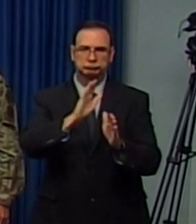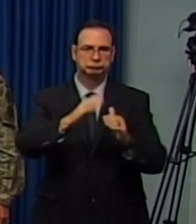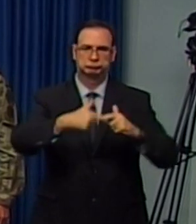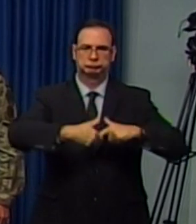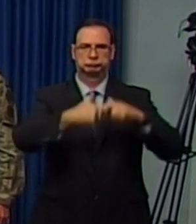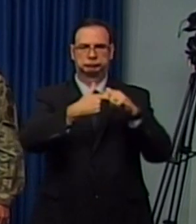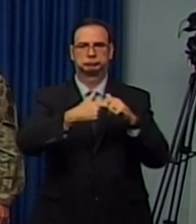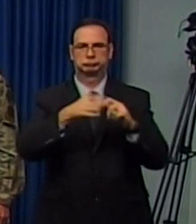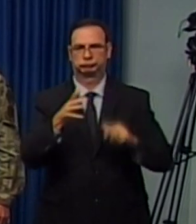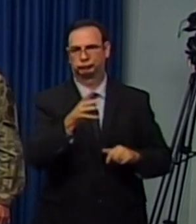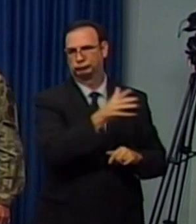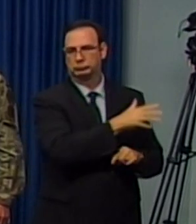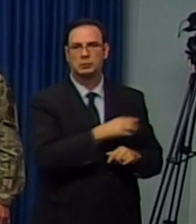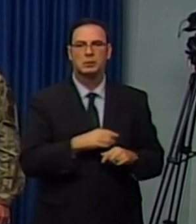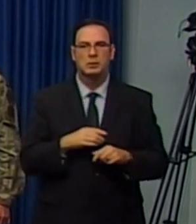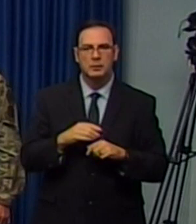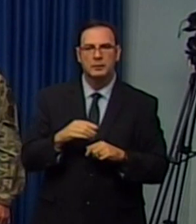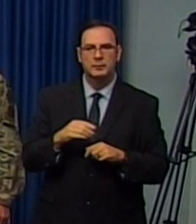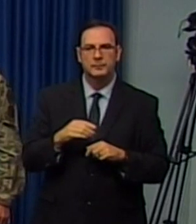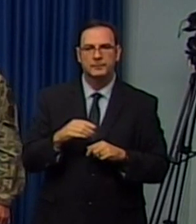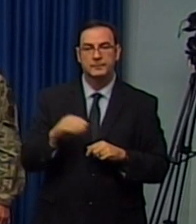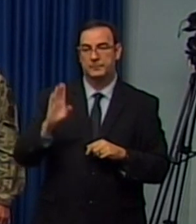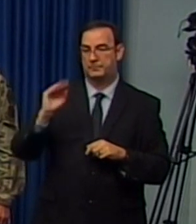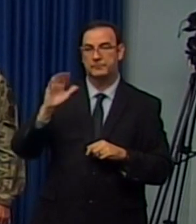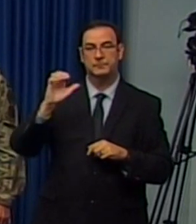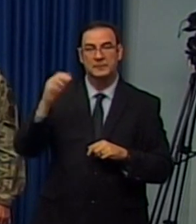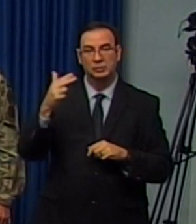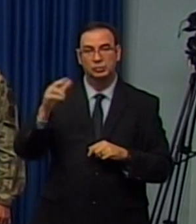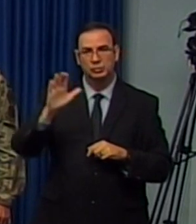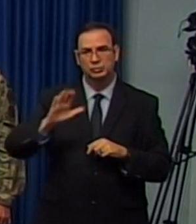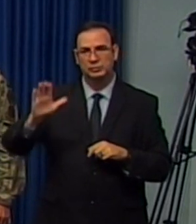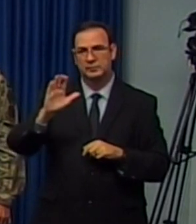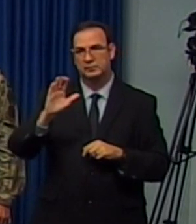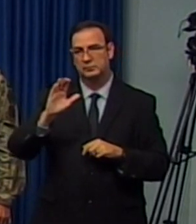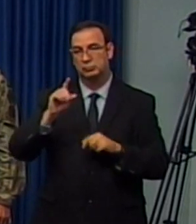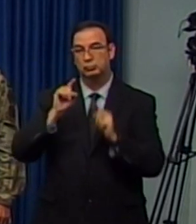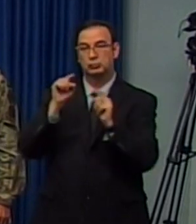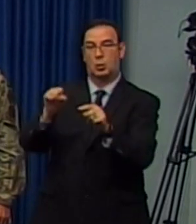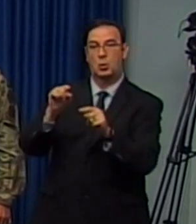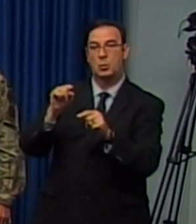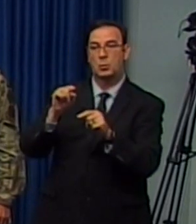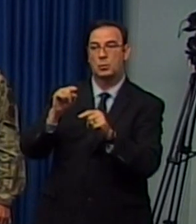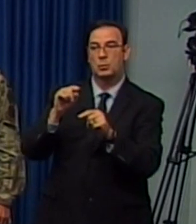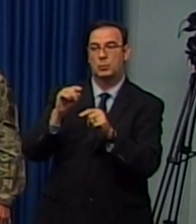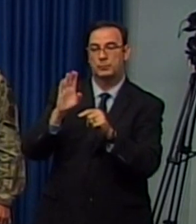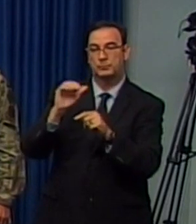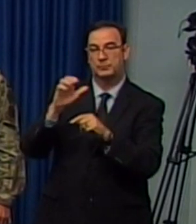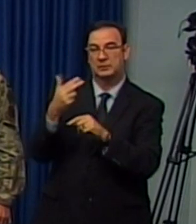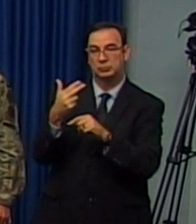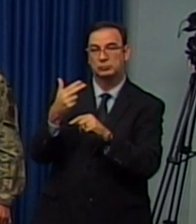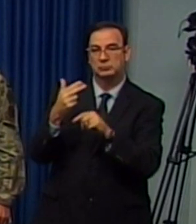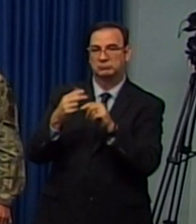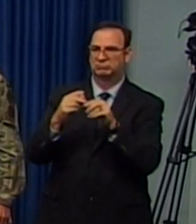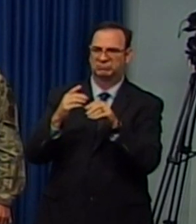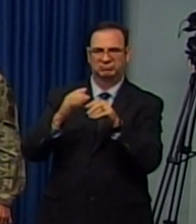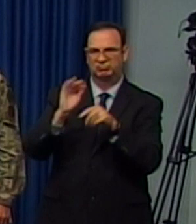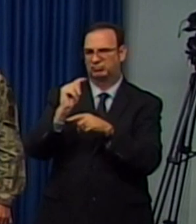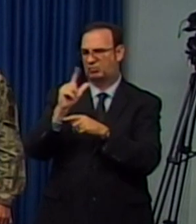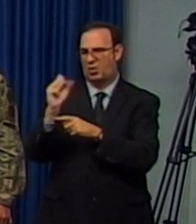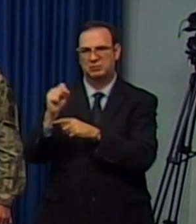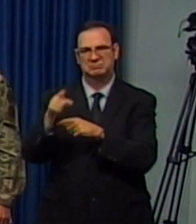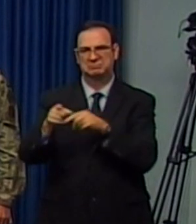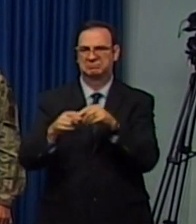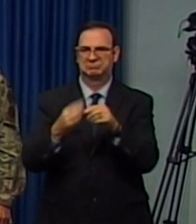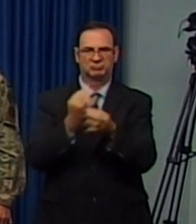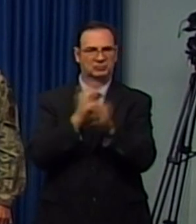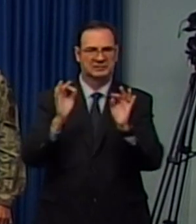Beach Line in Central Florida. And then after doing that, I received a request from Orange County Mayor Jerry Demings to suspend tolls